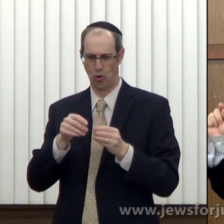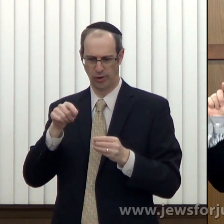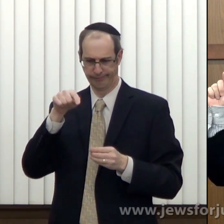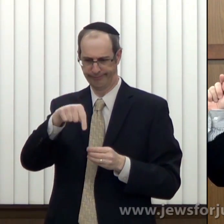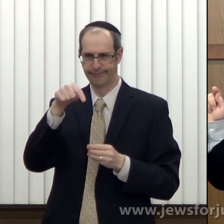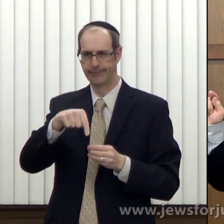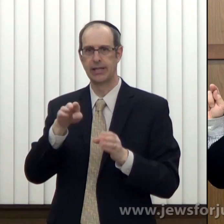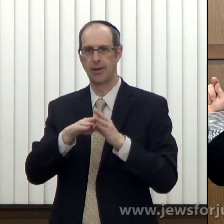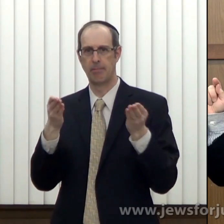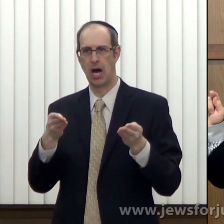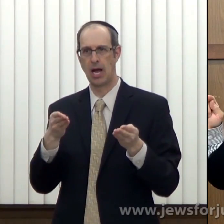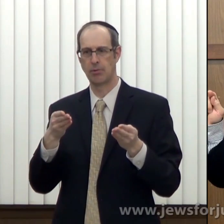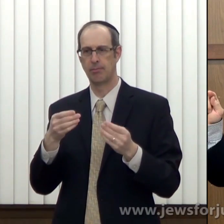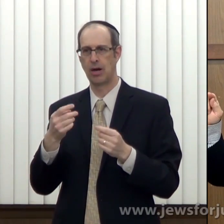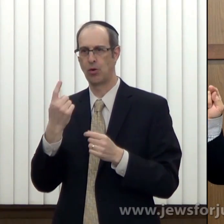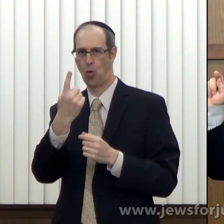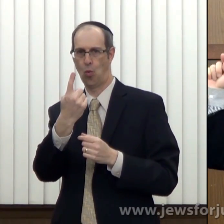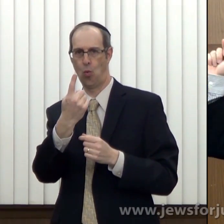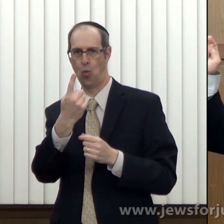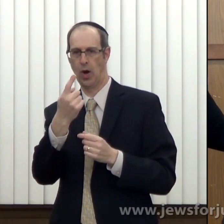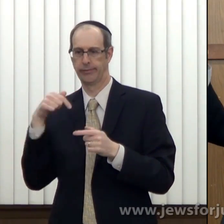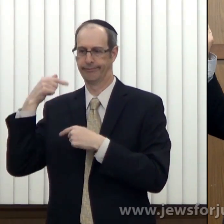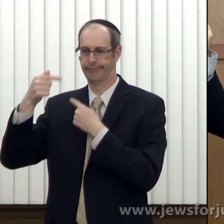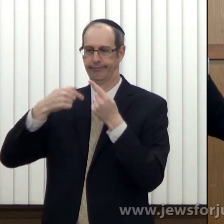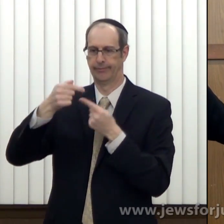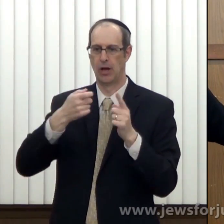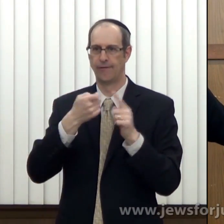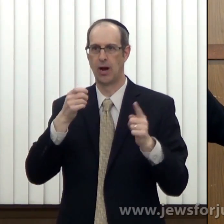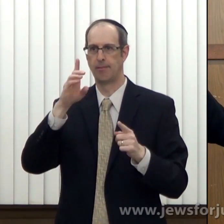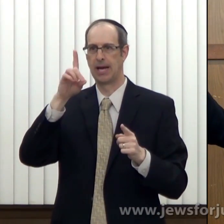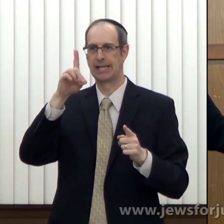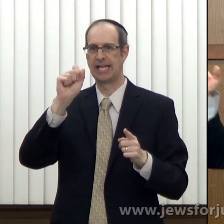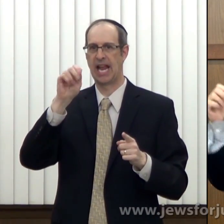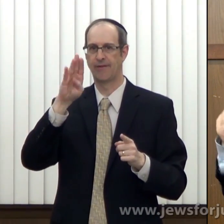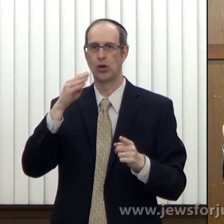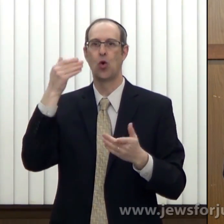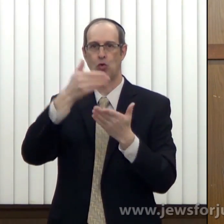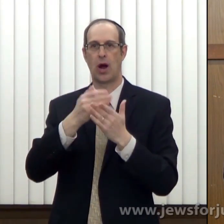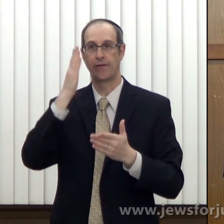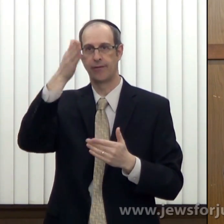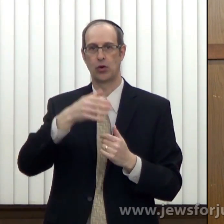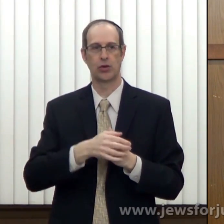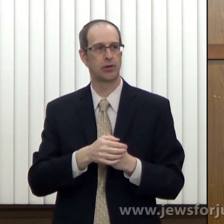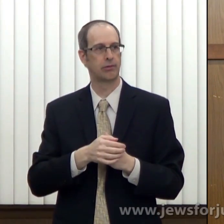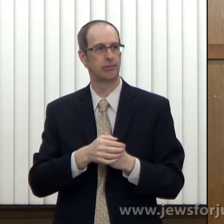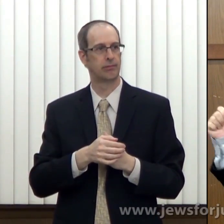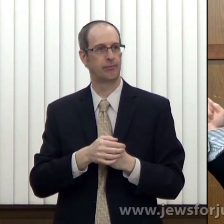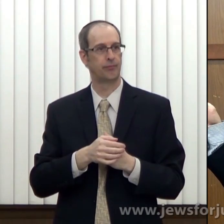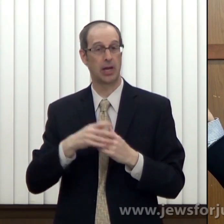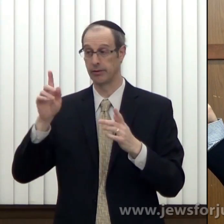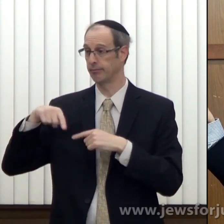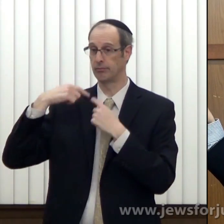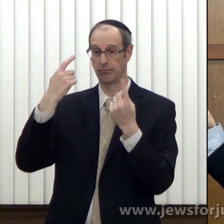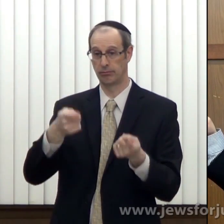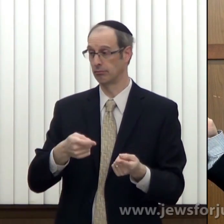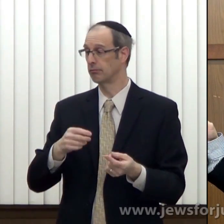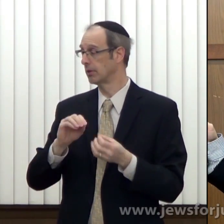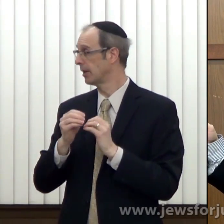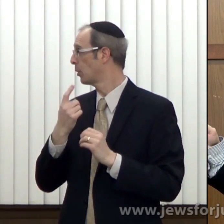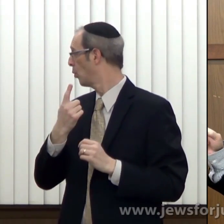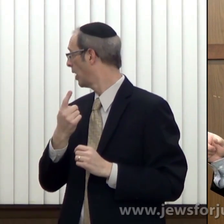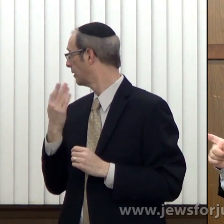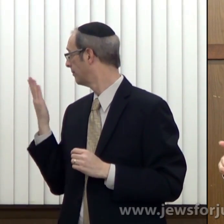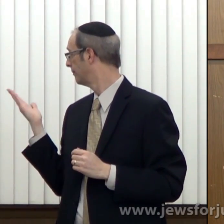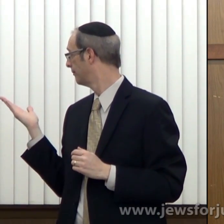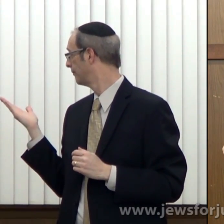about a descendant of David who will come in the future? Because what I've done now in number one over